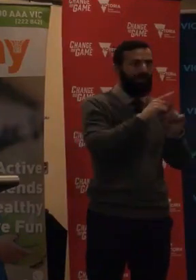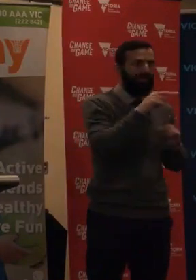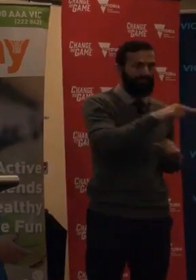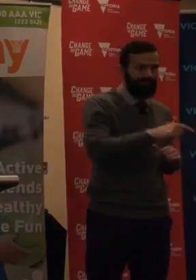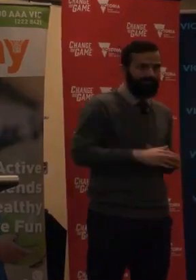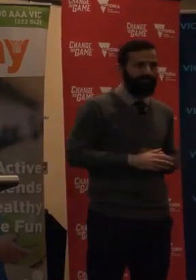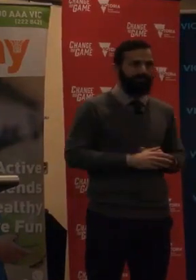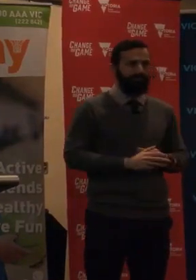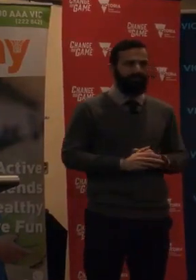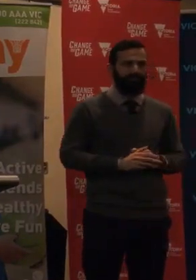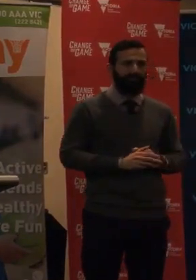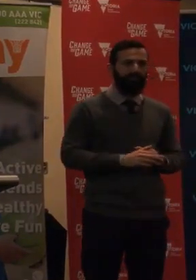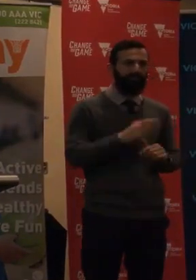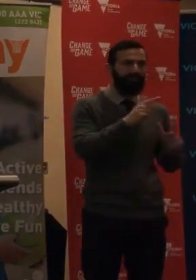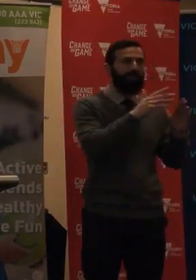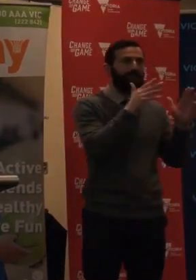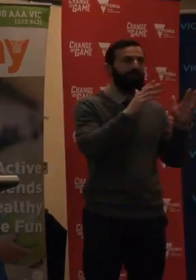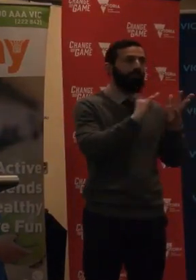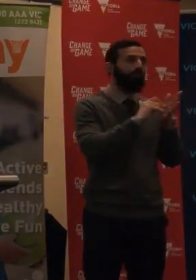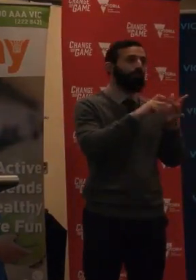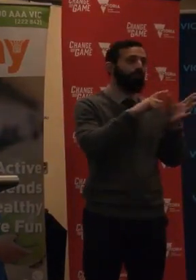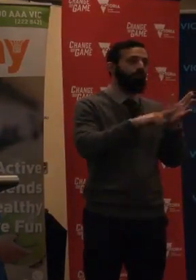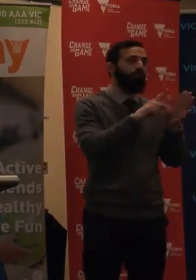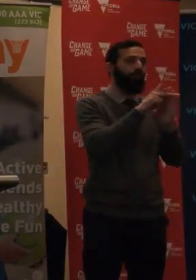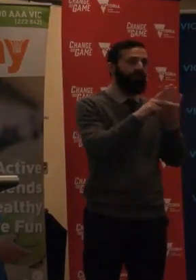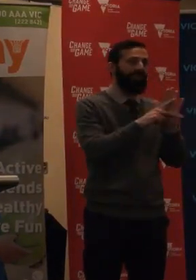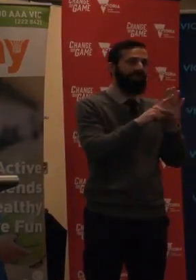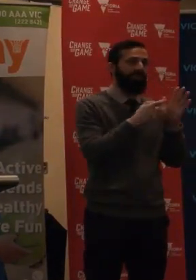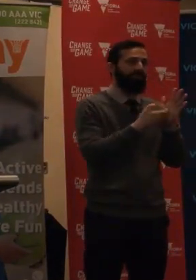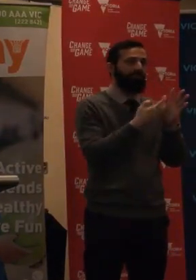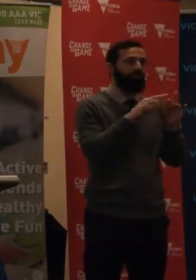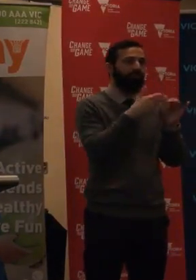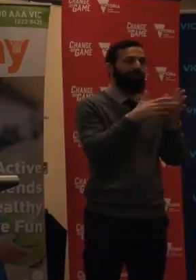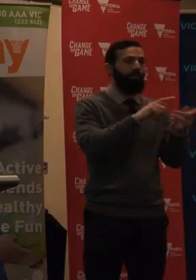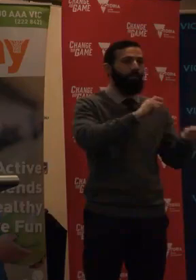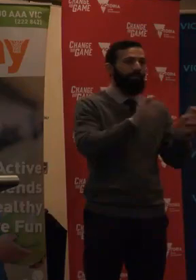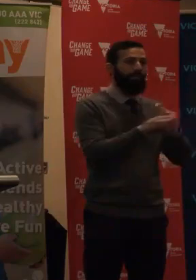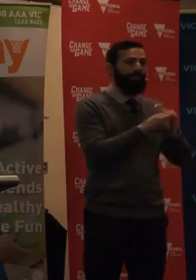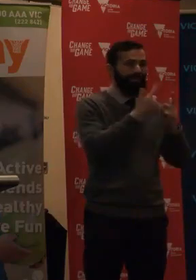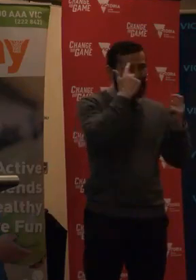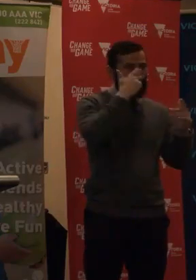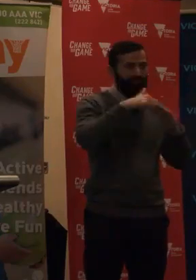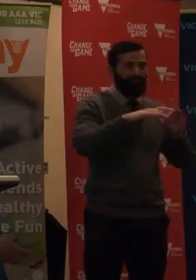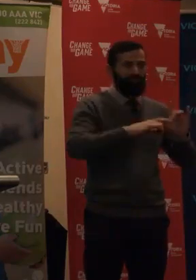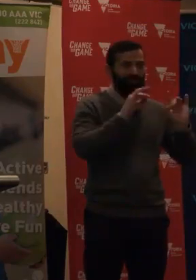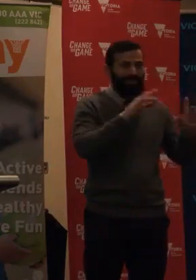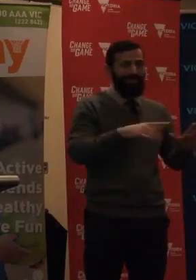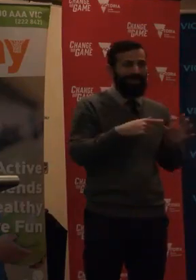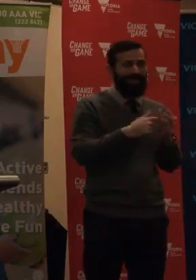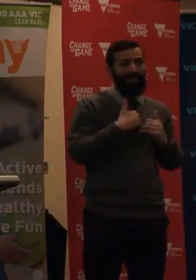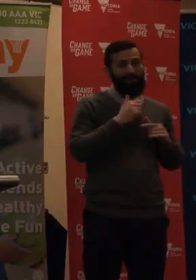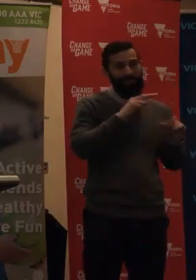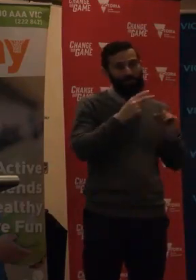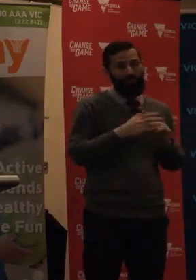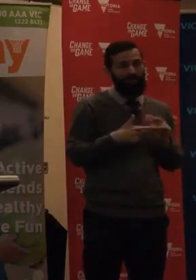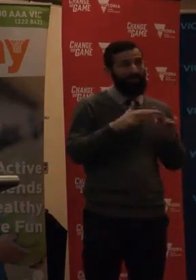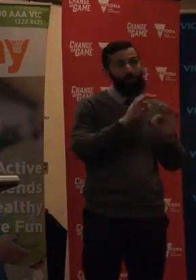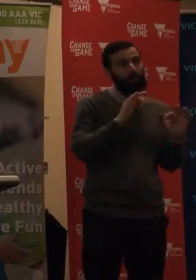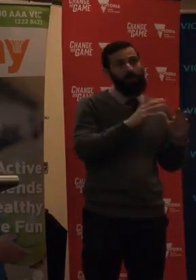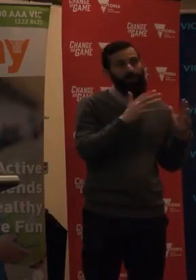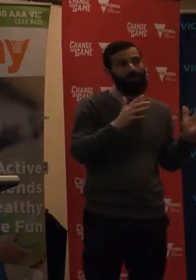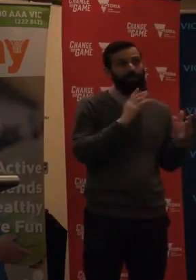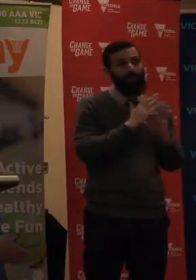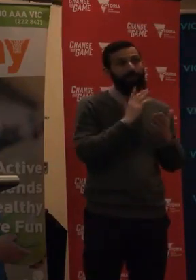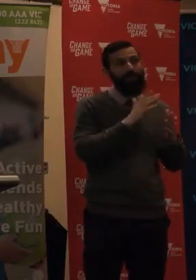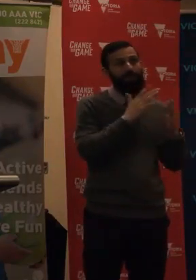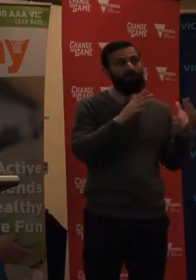in fact, the biggest social policy reform initiative in Australia's history, in our view. At least, well, if not the biggest,